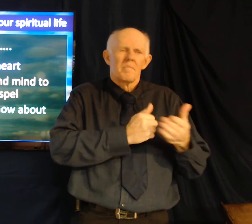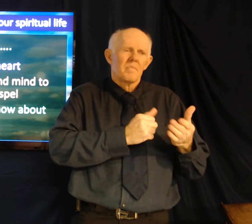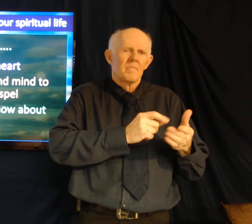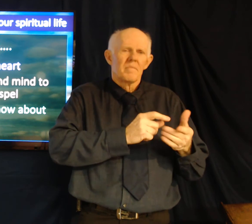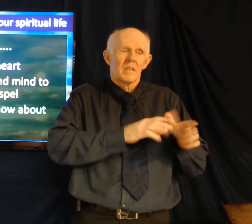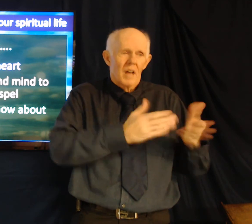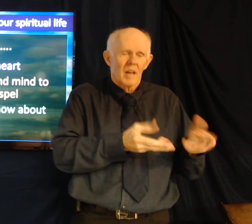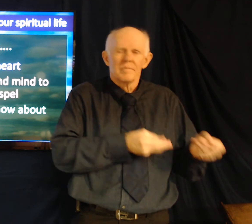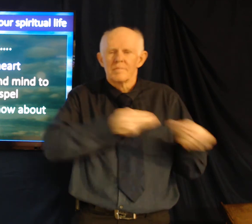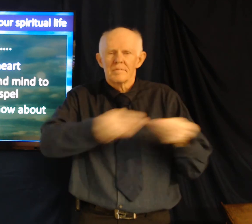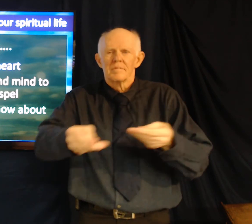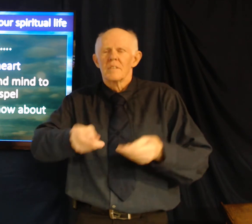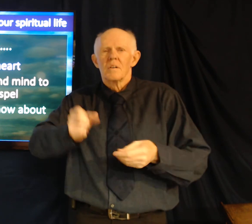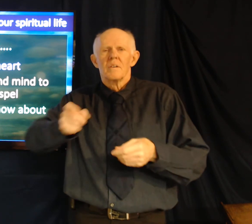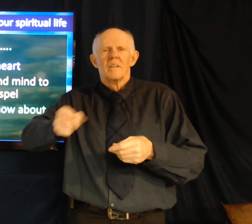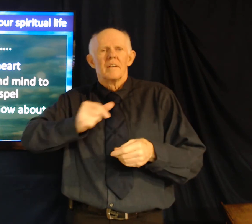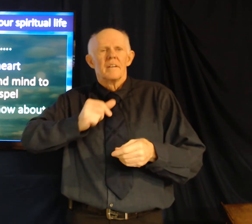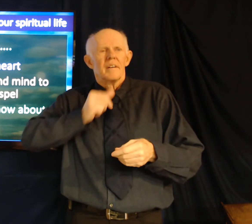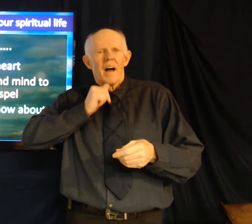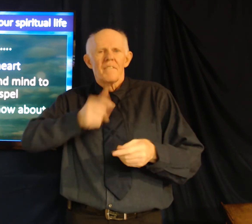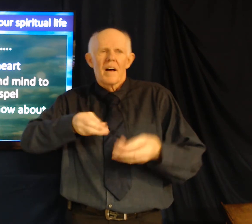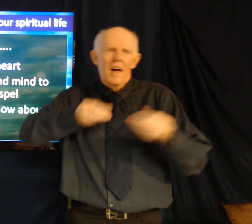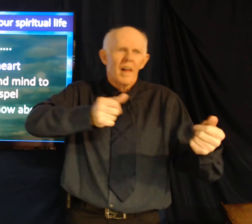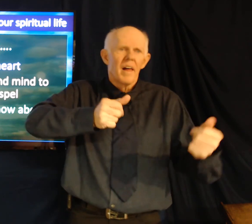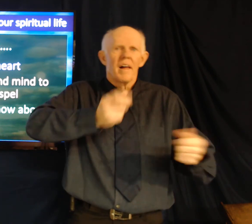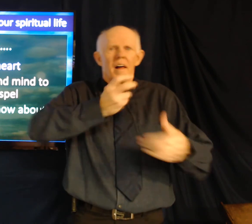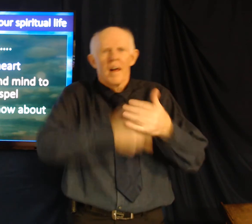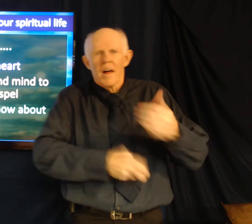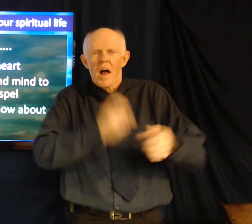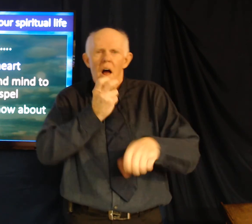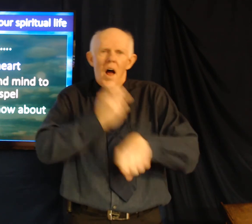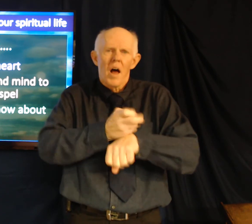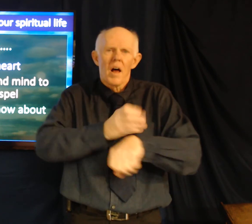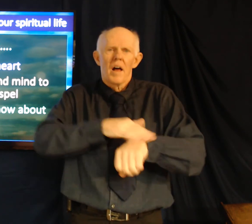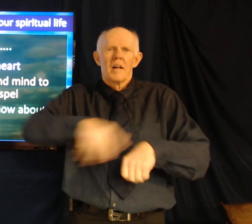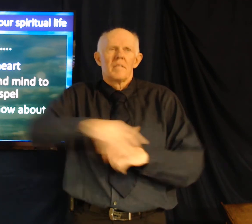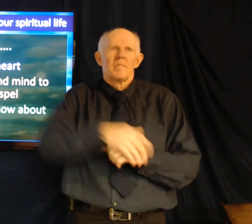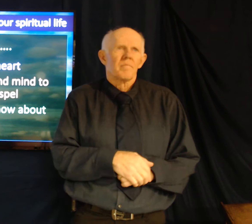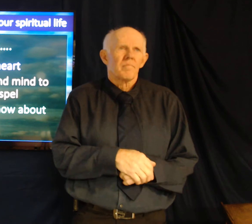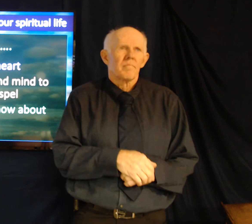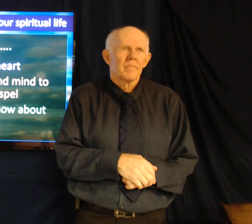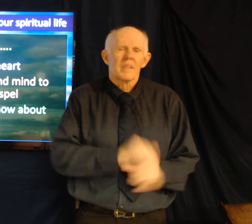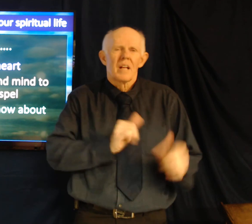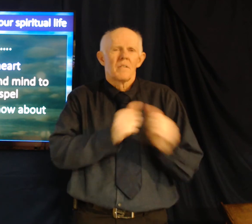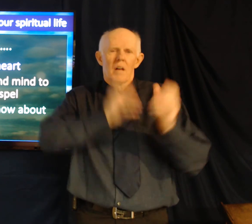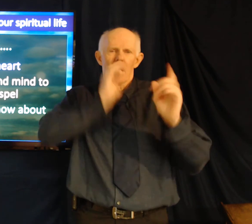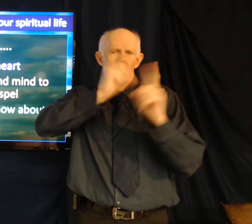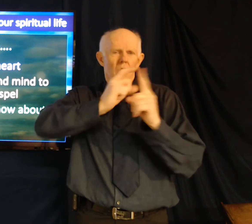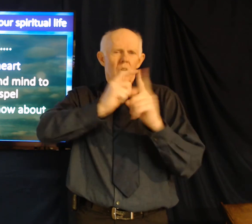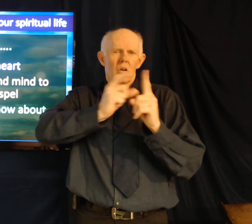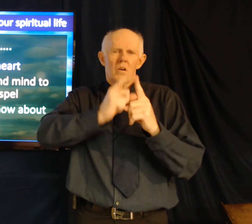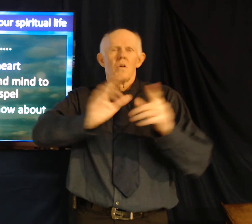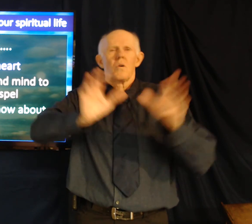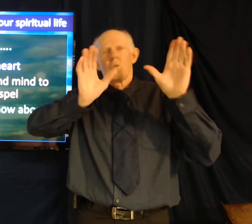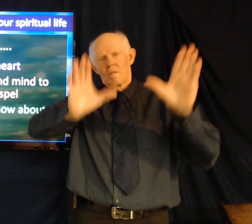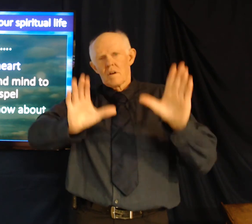a will helps a mother and father pass on to their children what they want god's